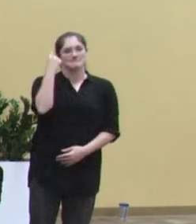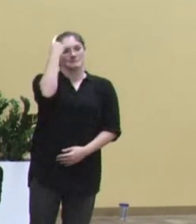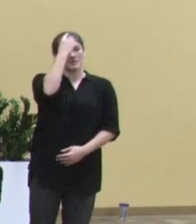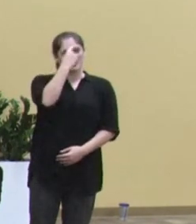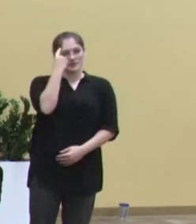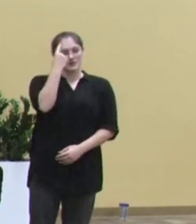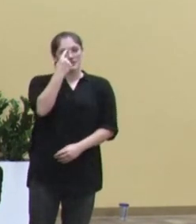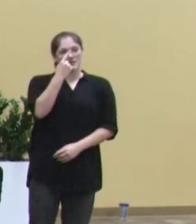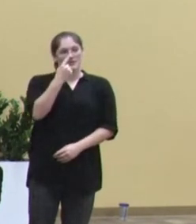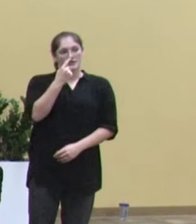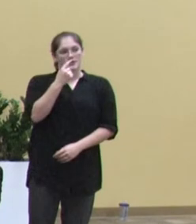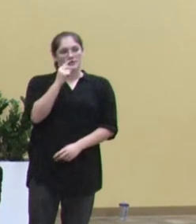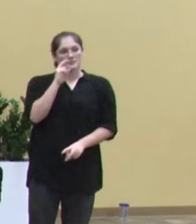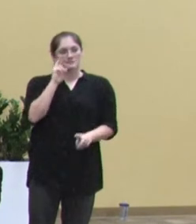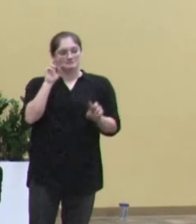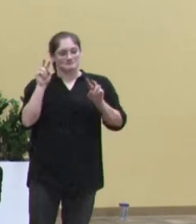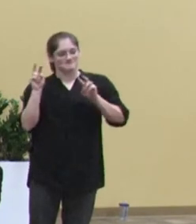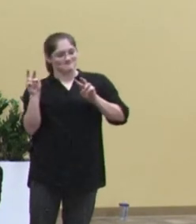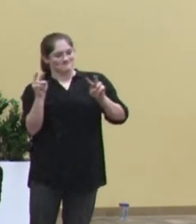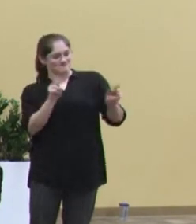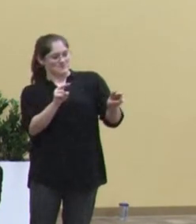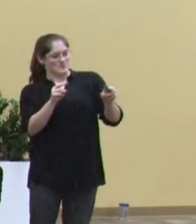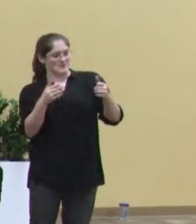when we look here in America,